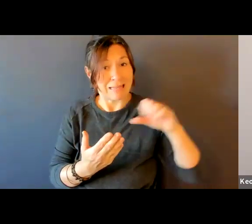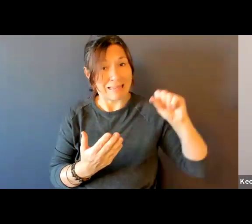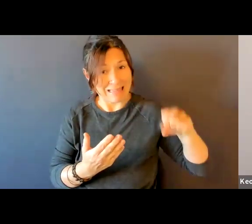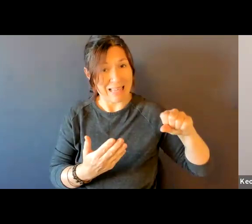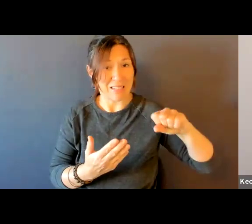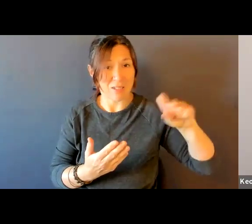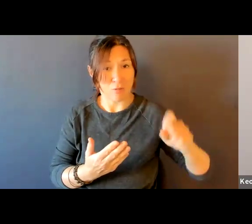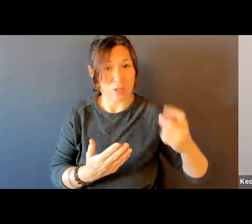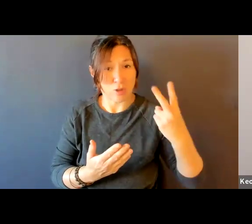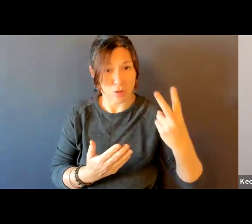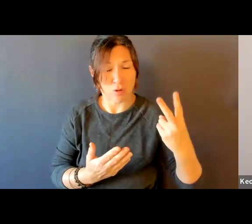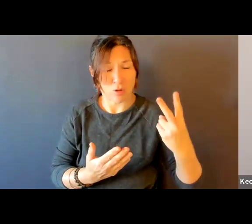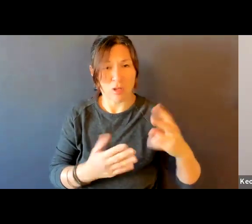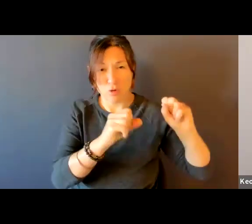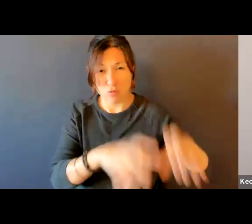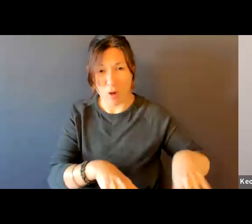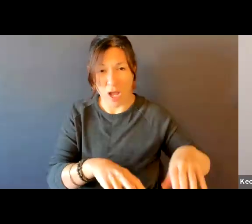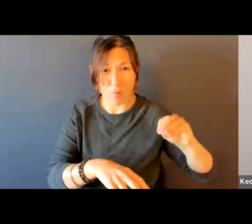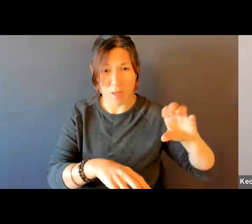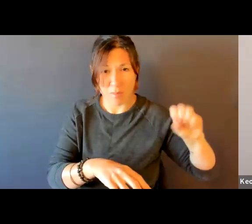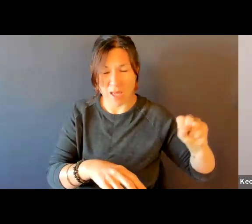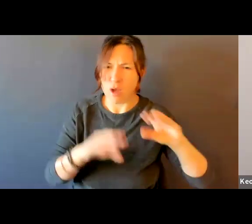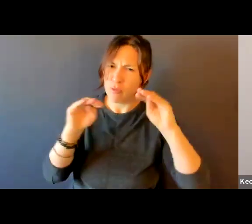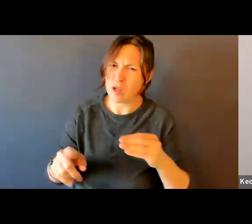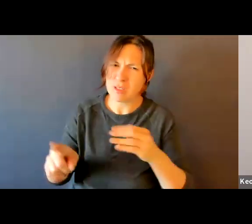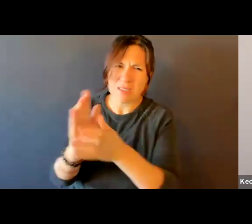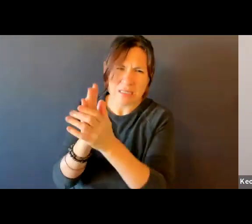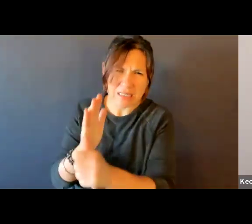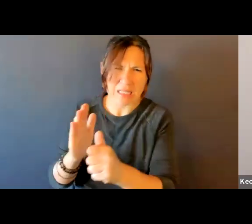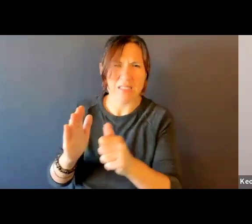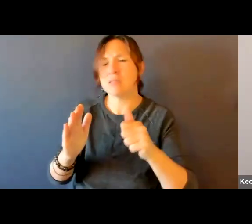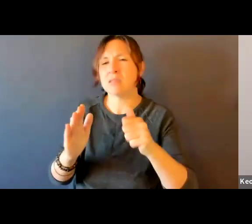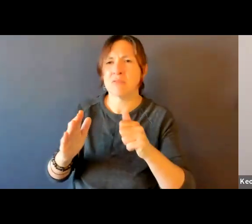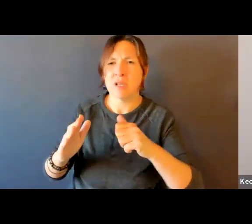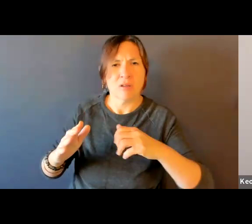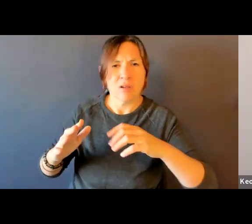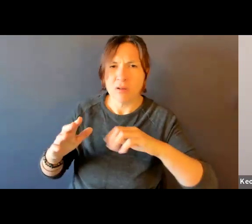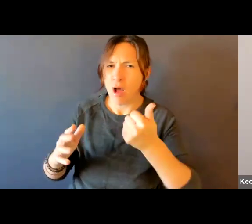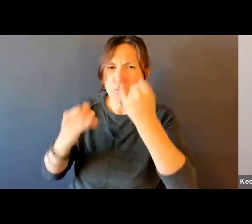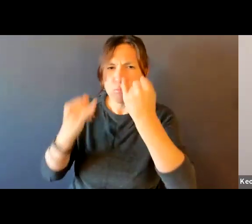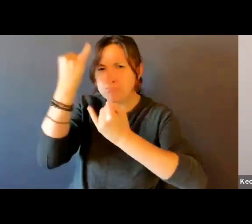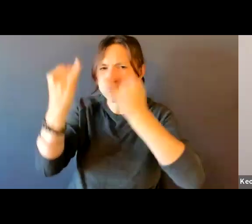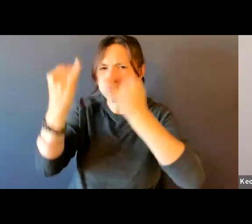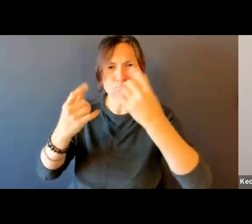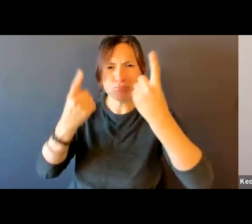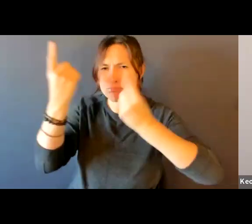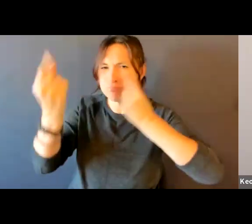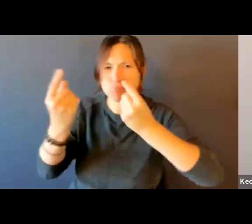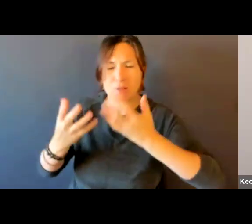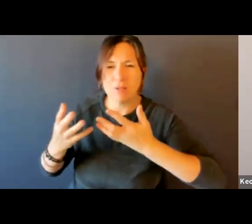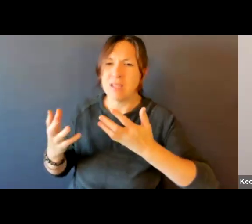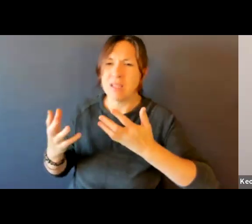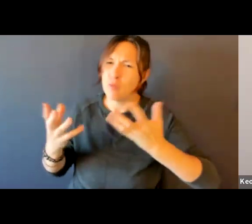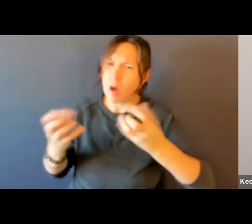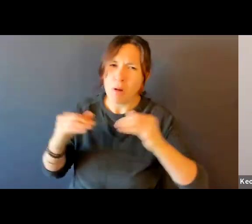assessment that evaluates students' diverse talents and skills. It's time to eliminate the barriers and create a more just and equitable education system